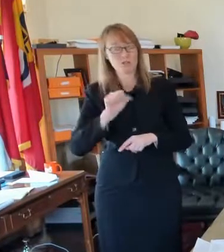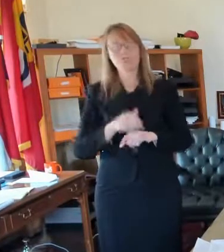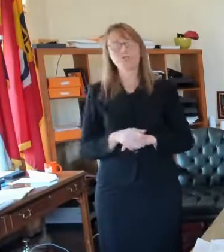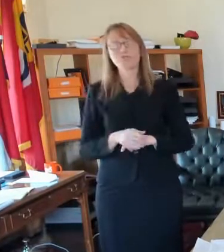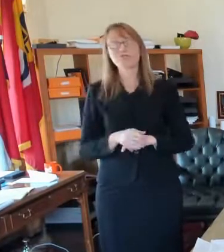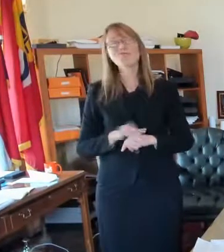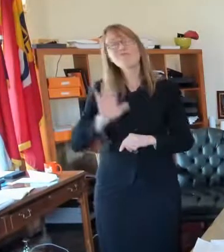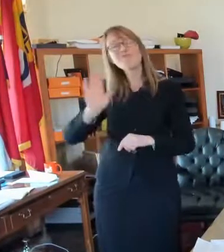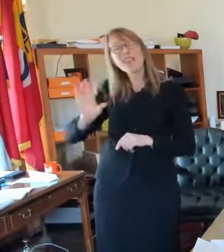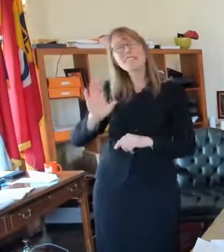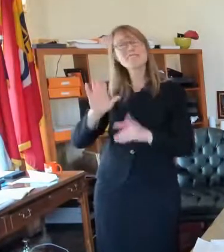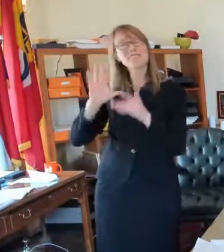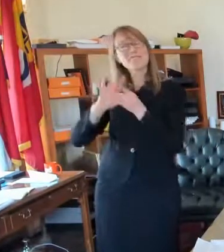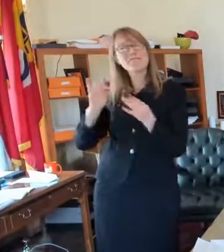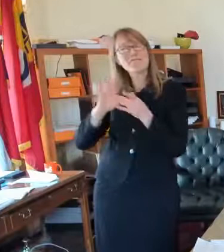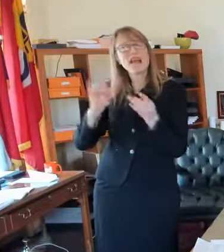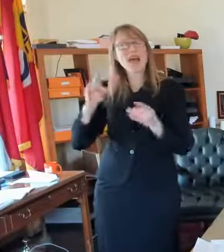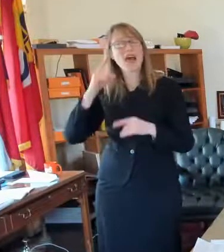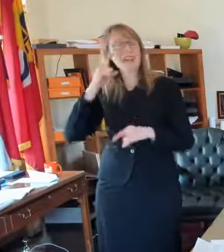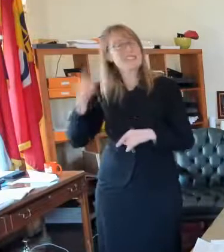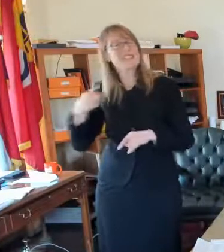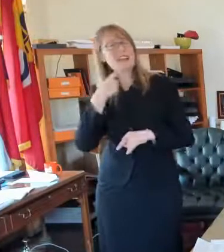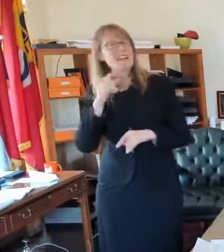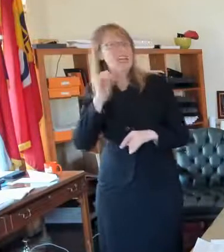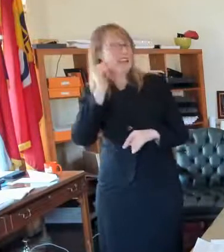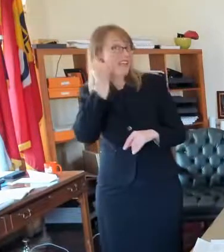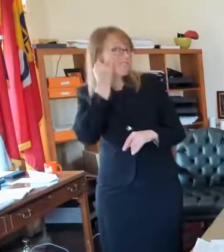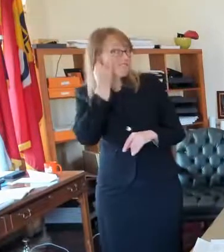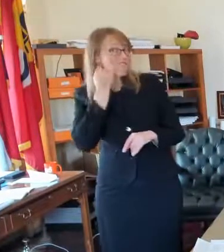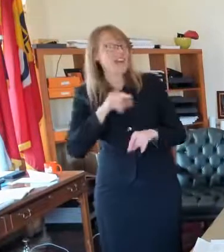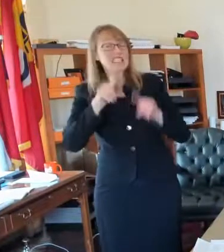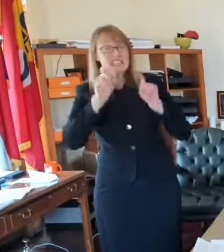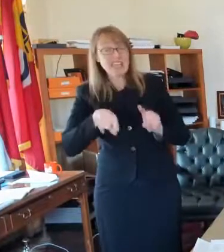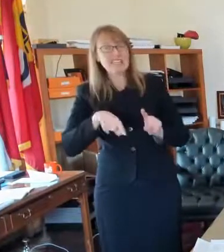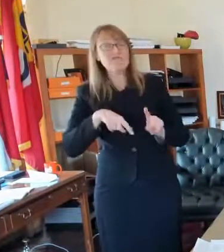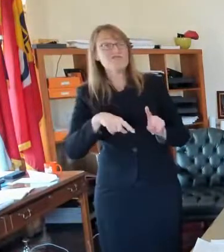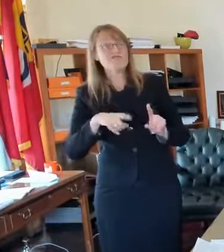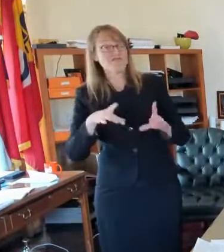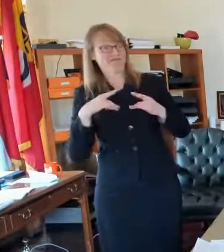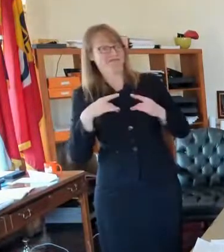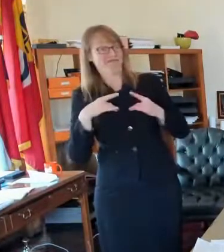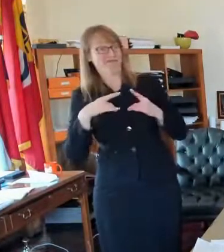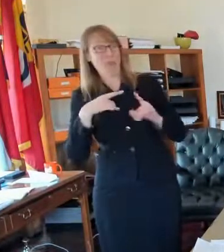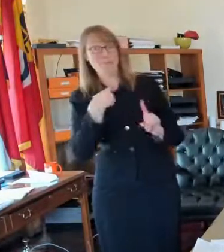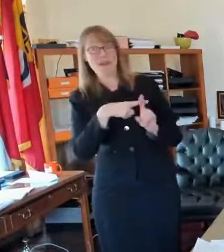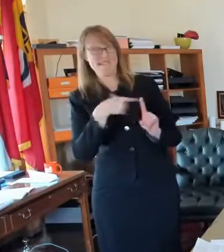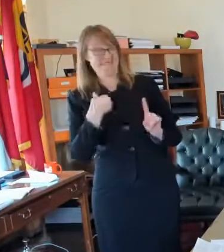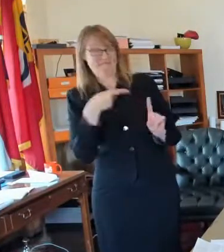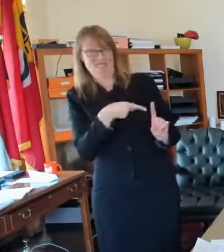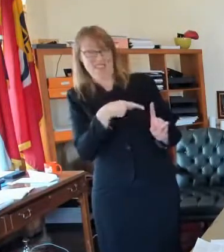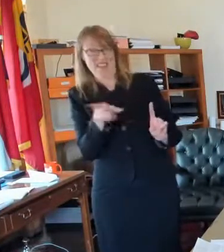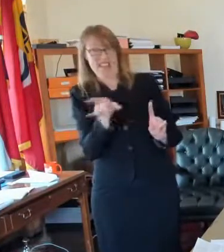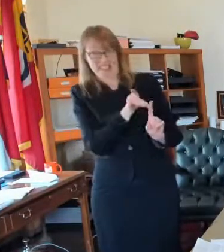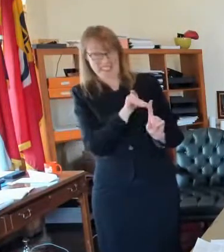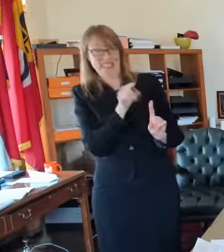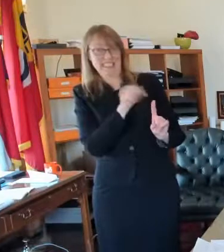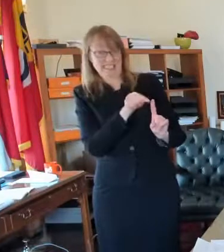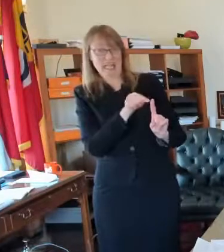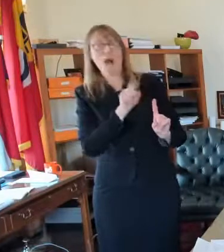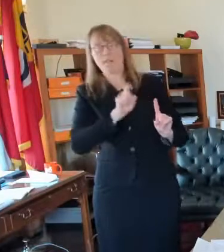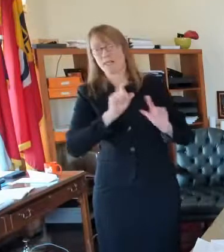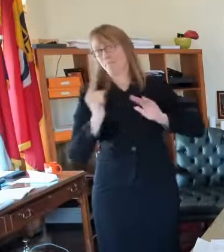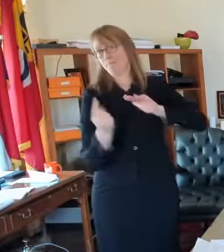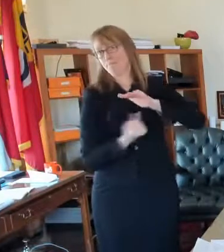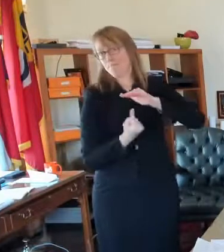be quarantined for 14 days. I know there's some folks who at least 14 days. And in some